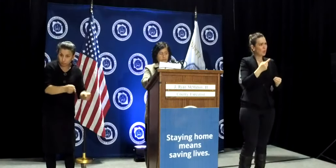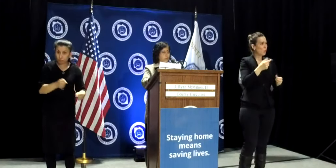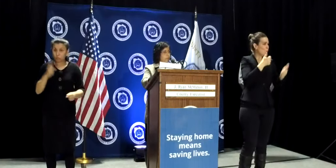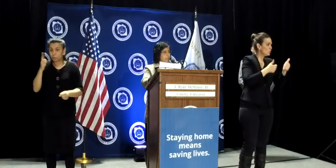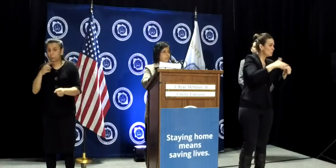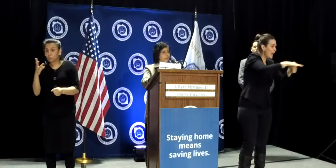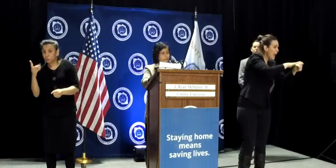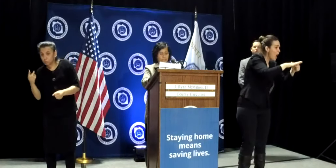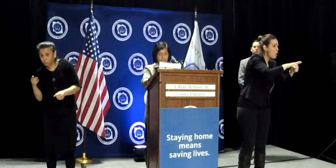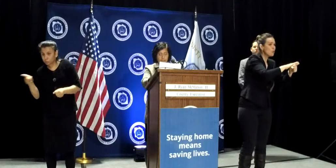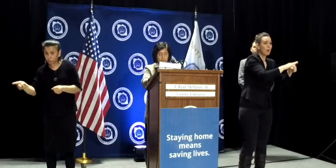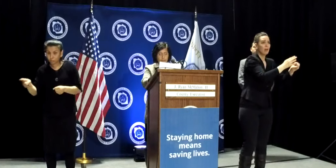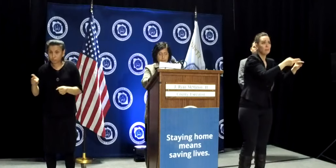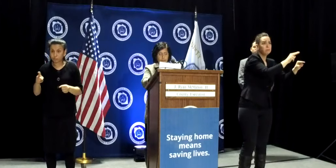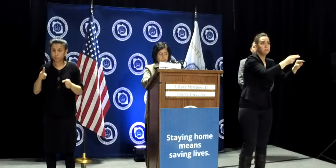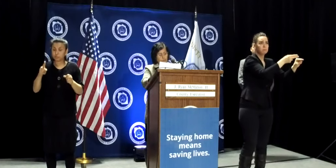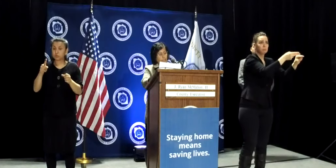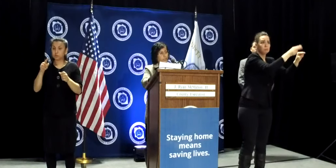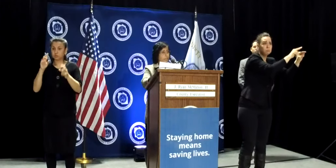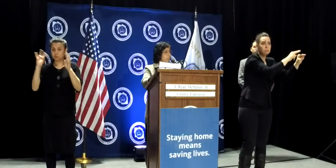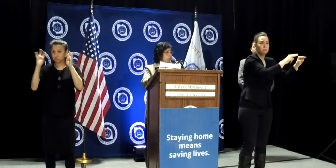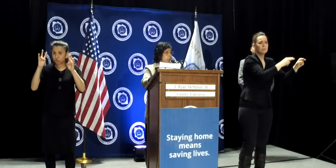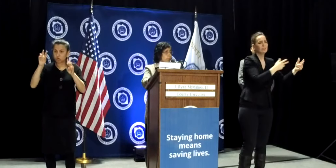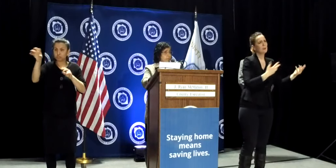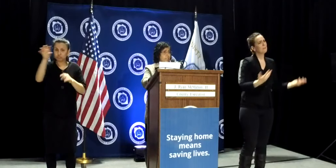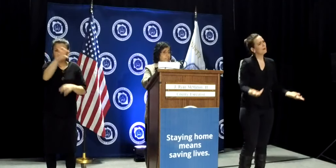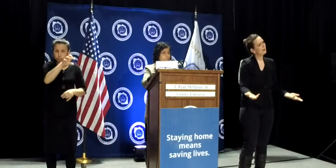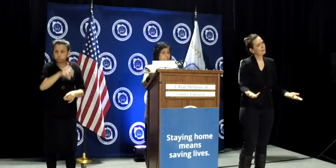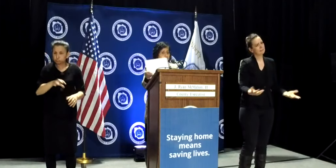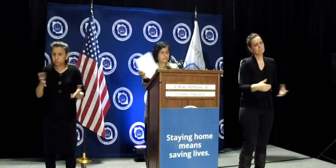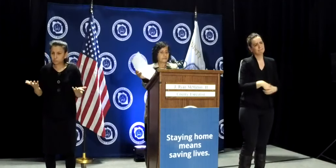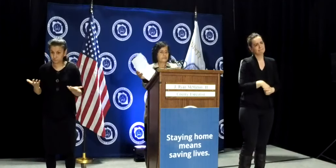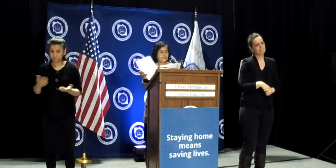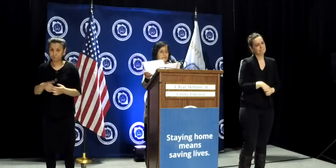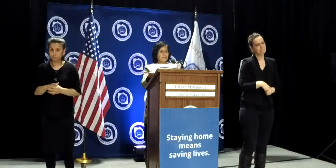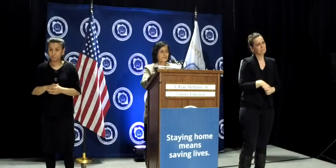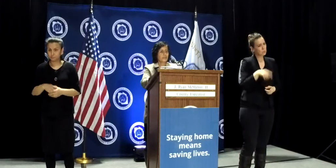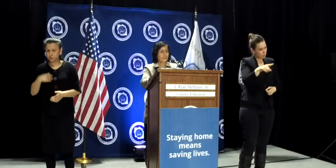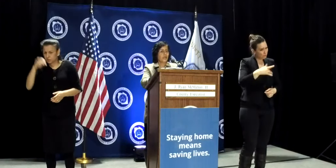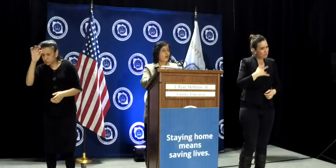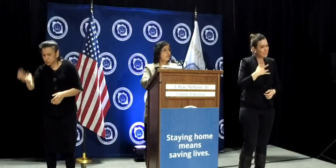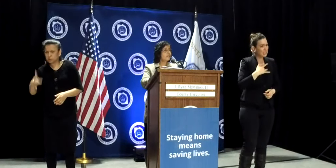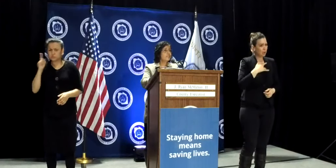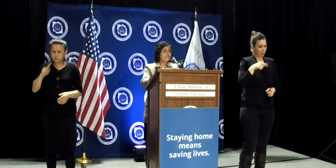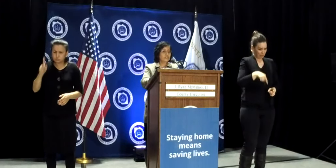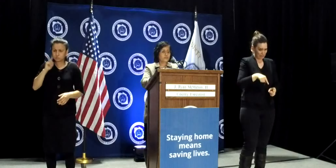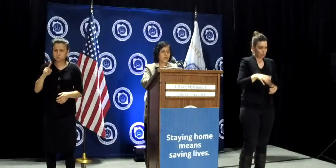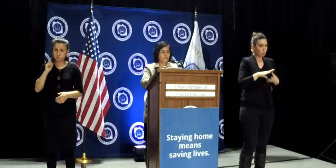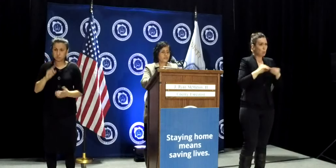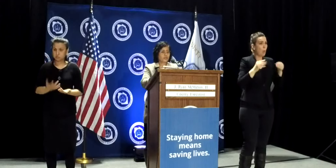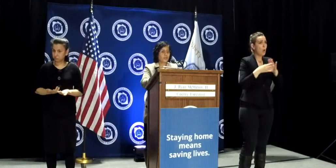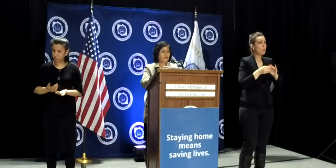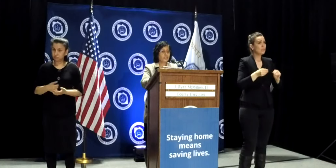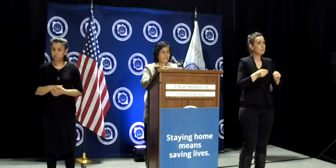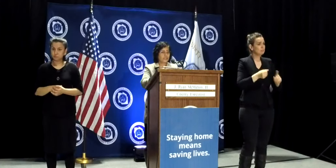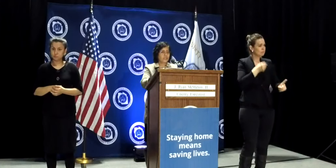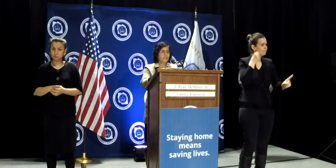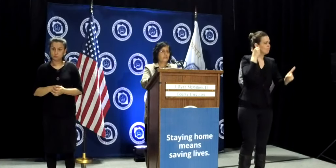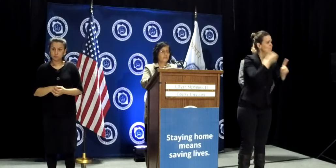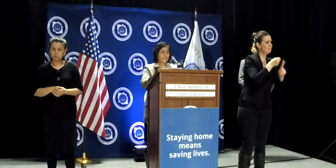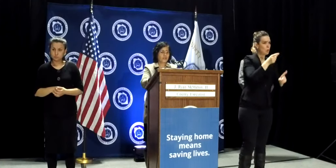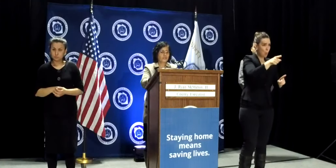COVID-19 going to impact our family and neighborhood? You can look at the map updated daily. All of this is possible